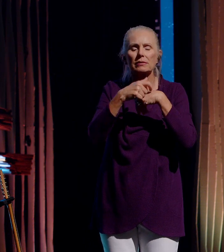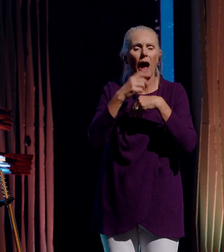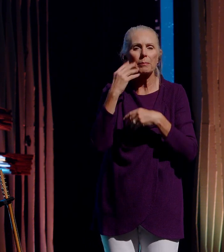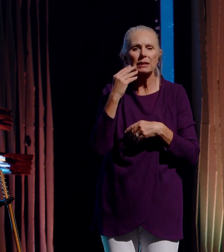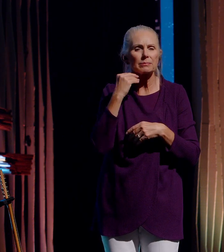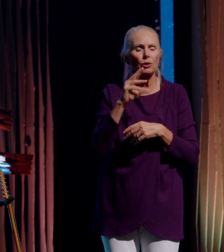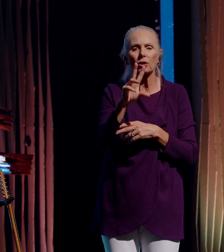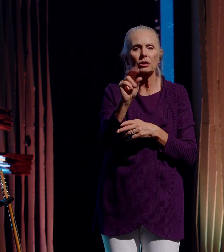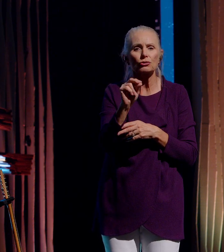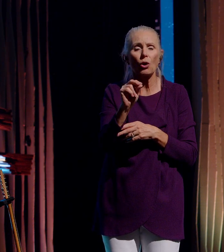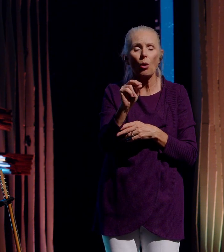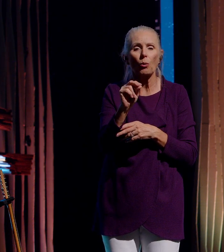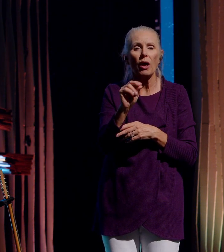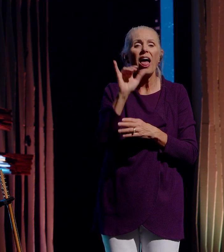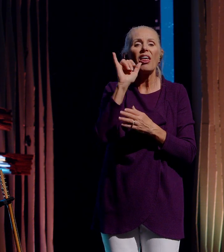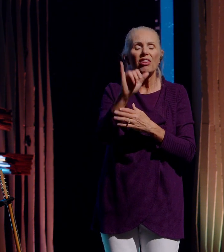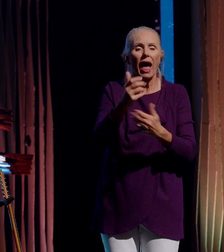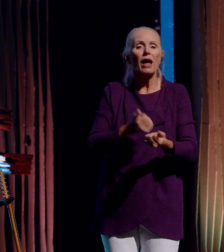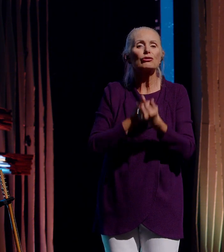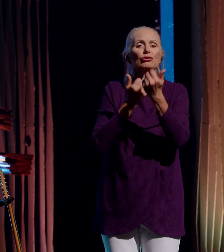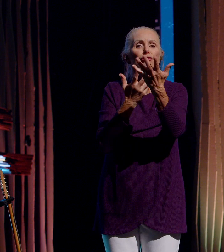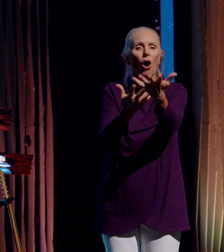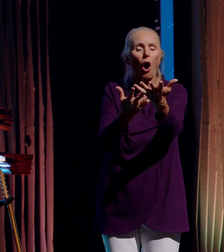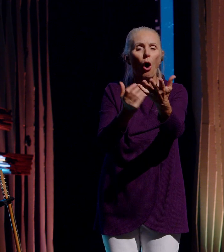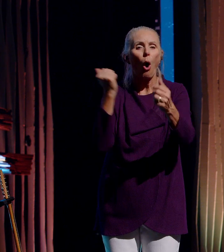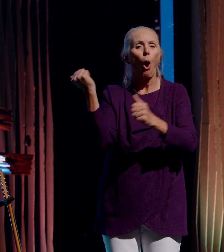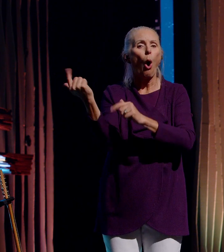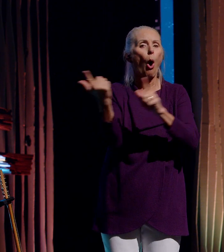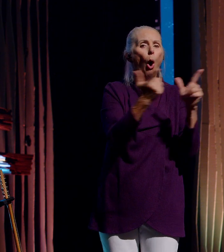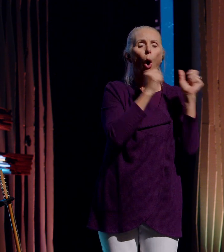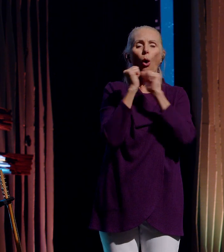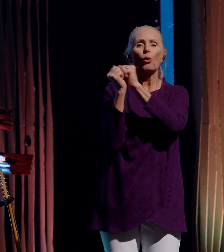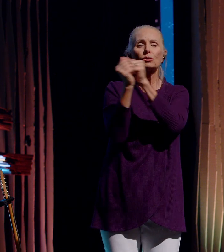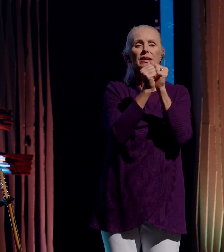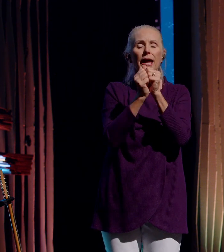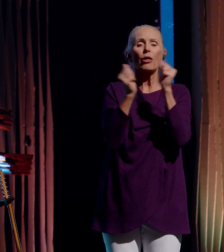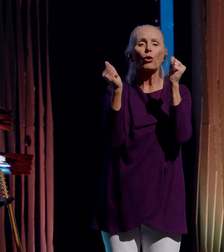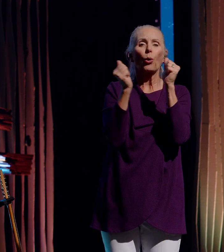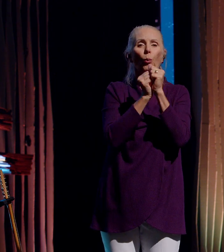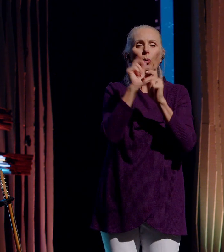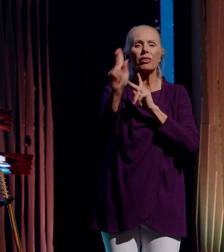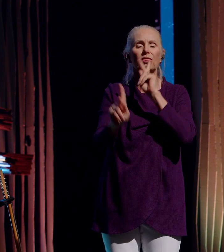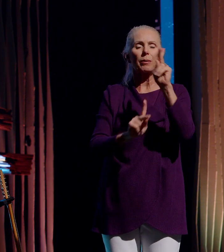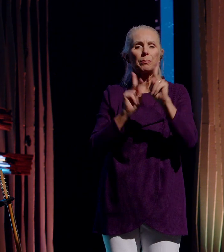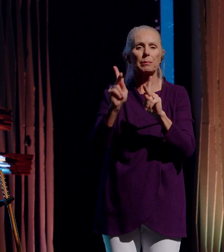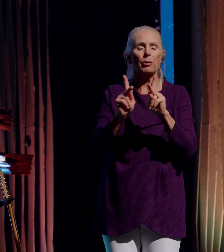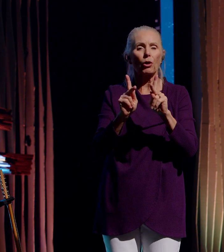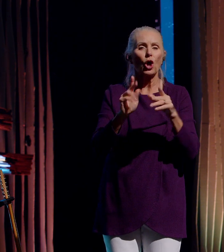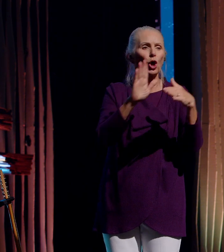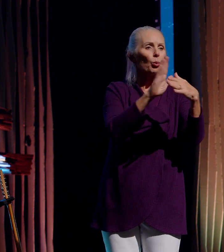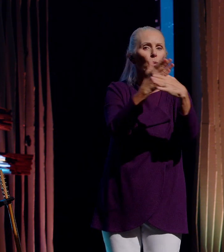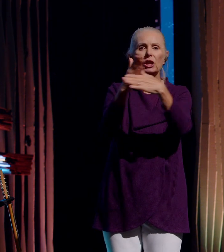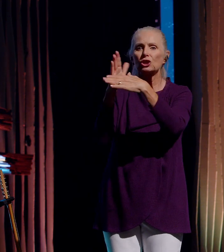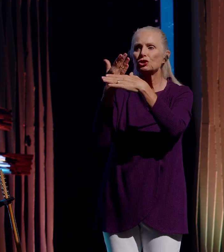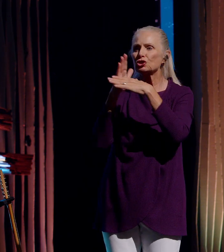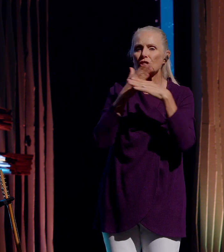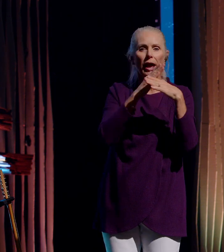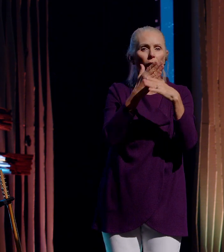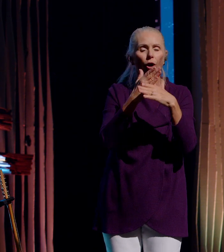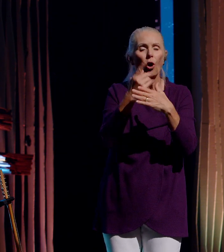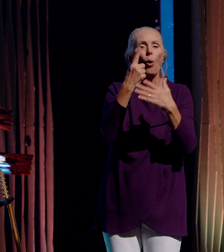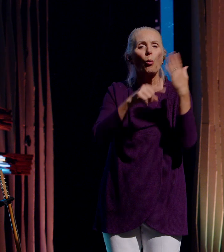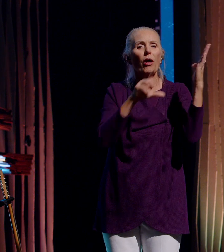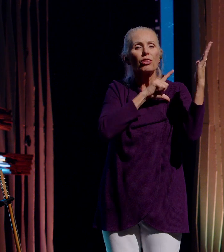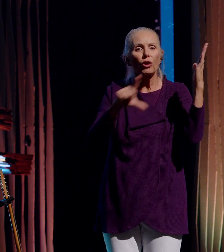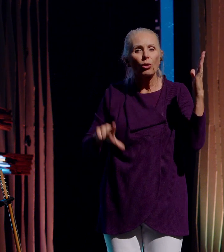psalm was actually sung corporately. In other words, all together with people. As one would share about what it is that the Lord has done in